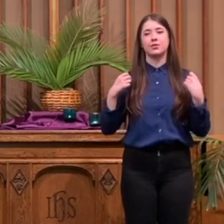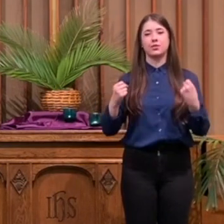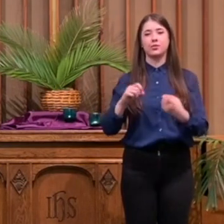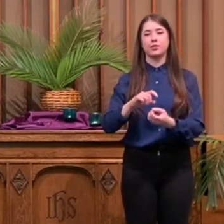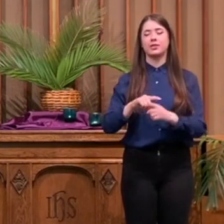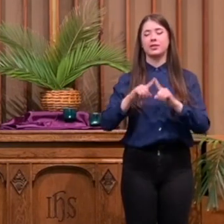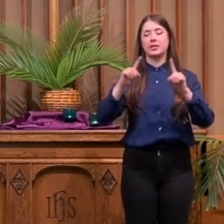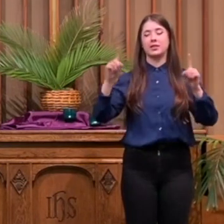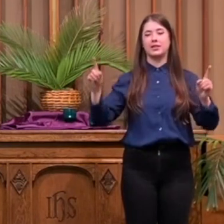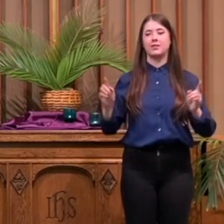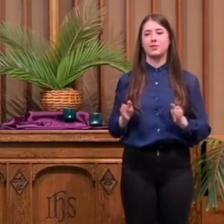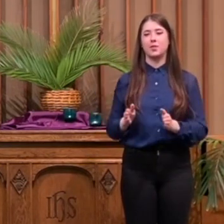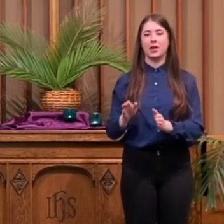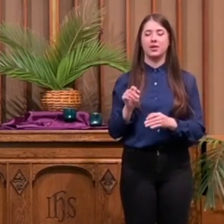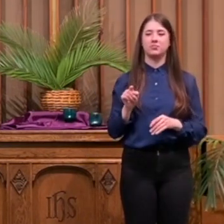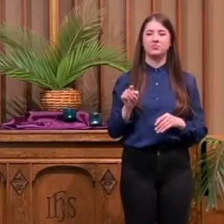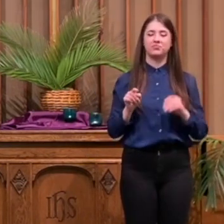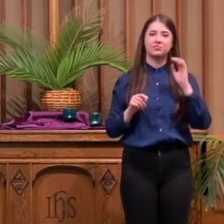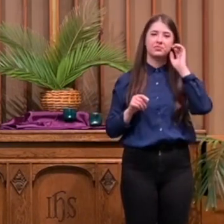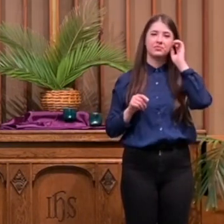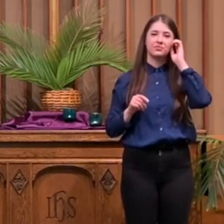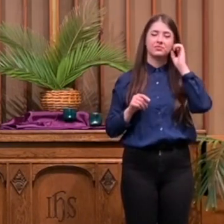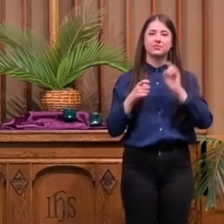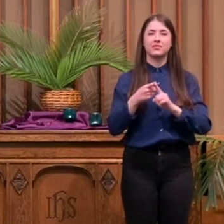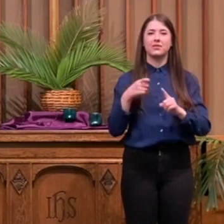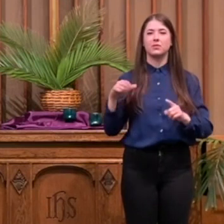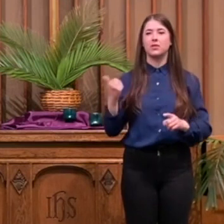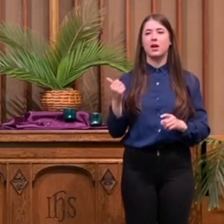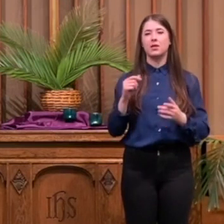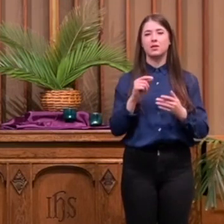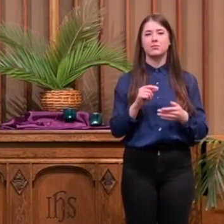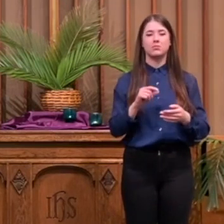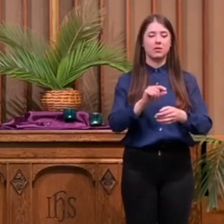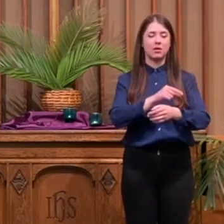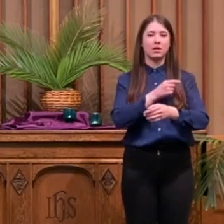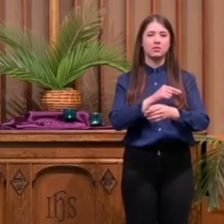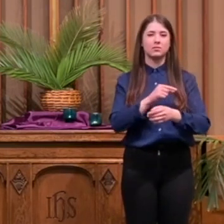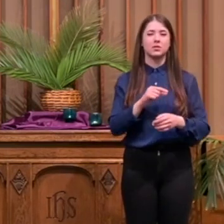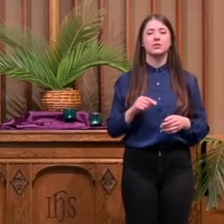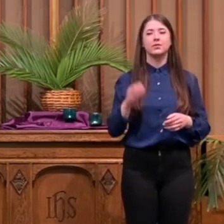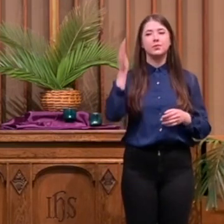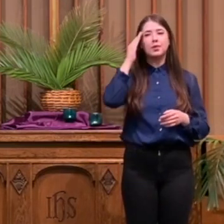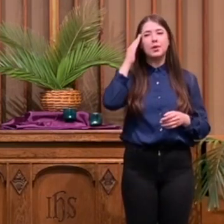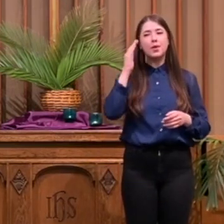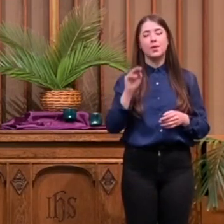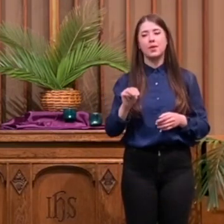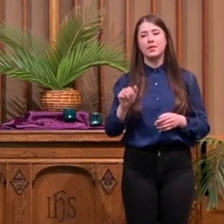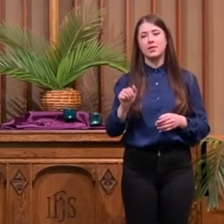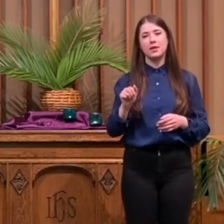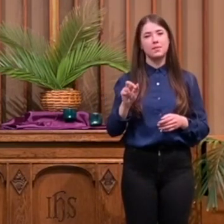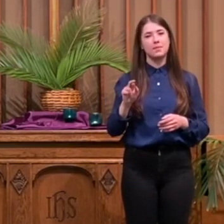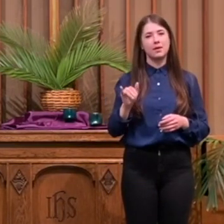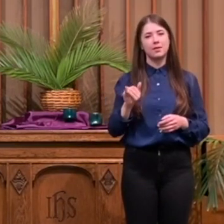way. From the other Gospels, we know that Mary didn't always embrace the normal role for